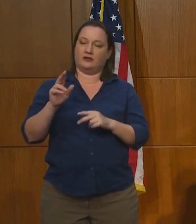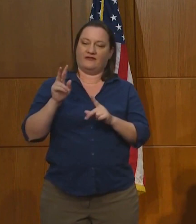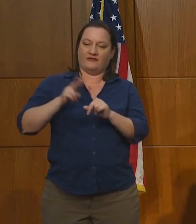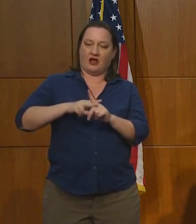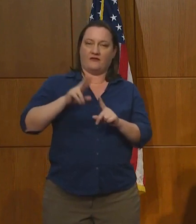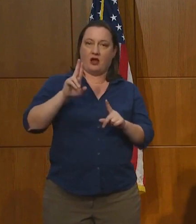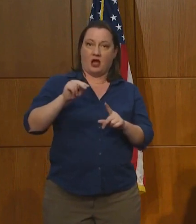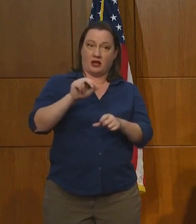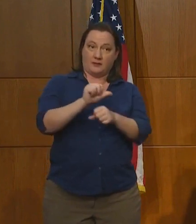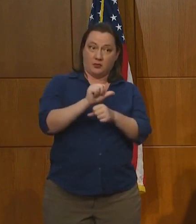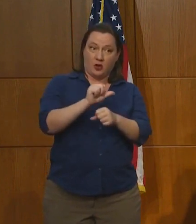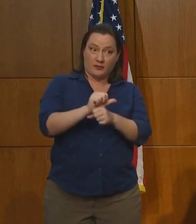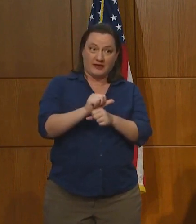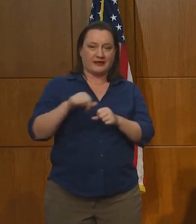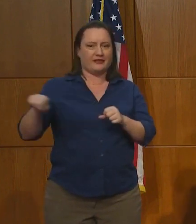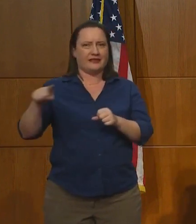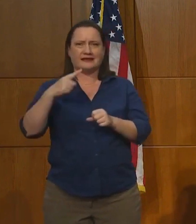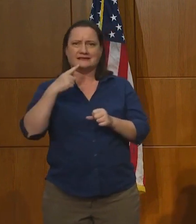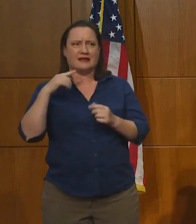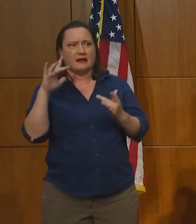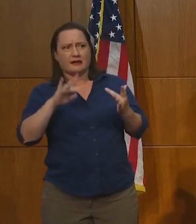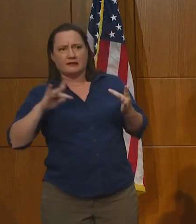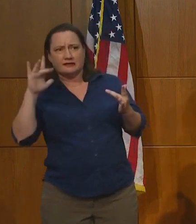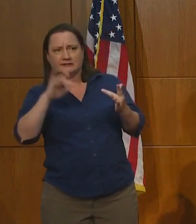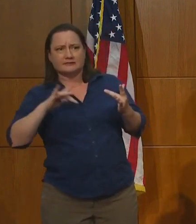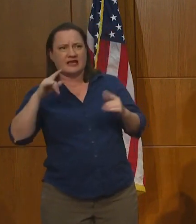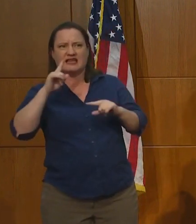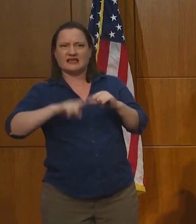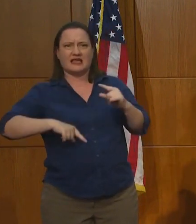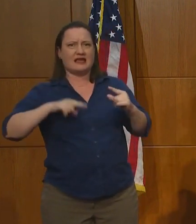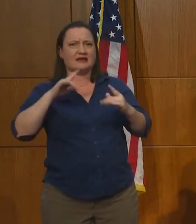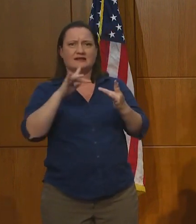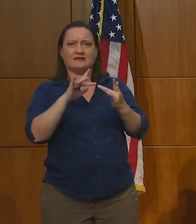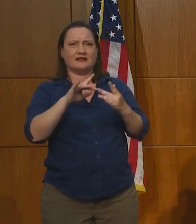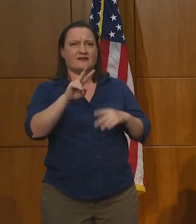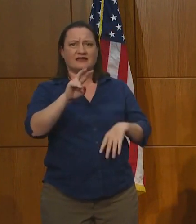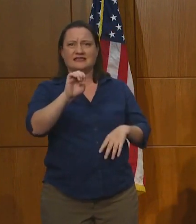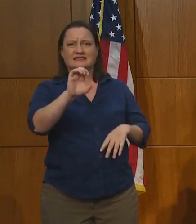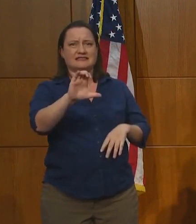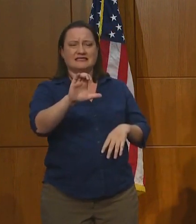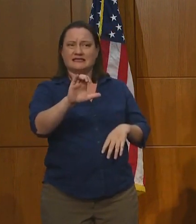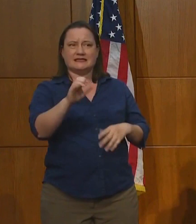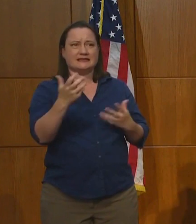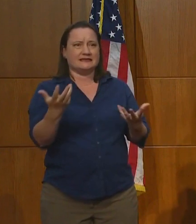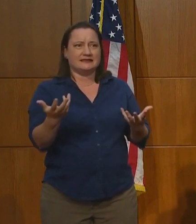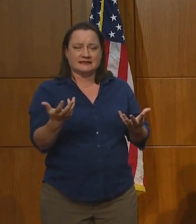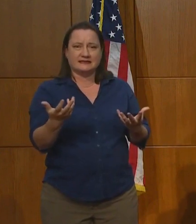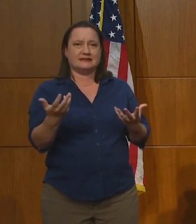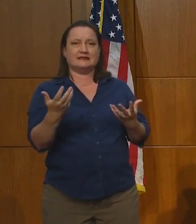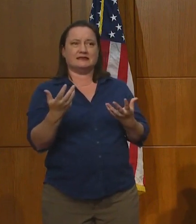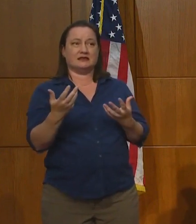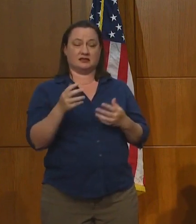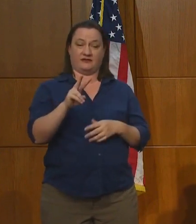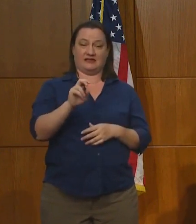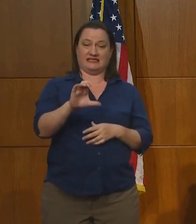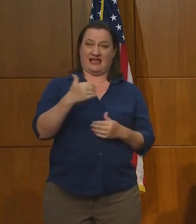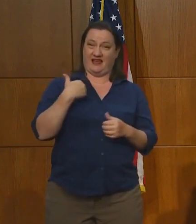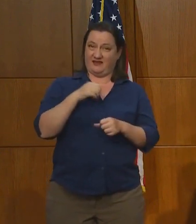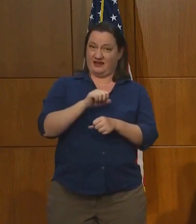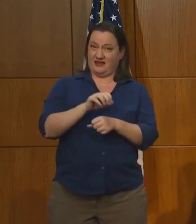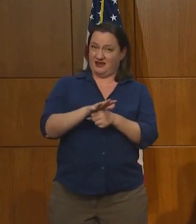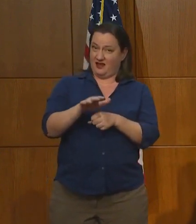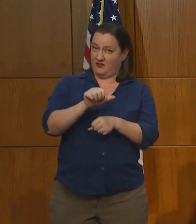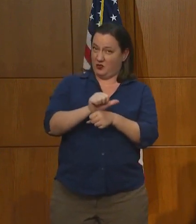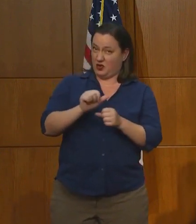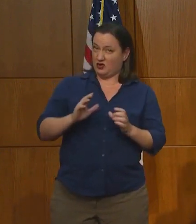Is the state doing enough have they hired enough workers to address this demand, and why is this problem